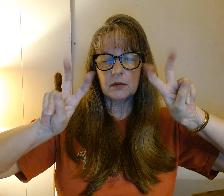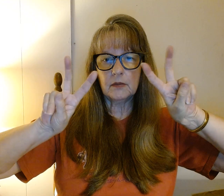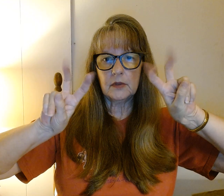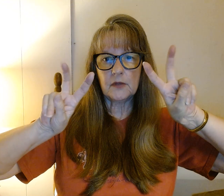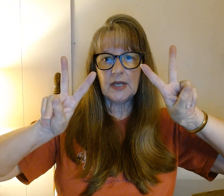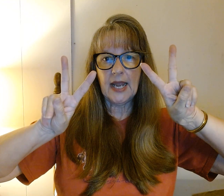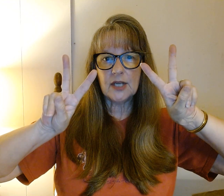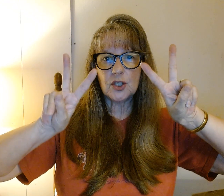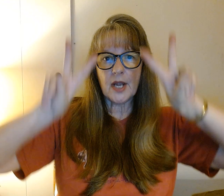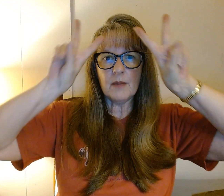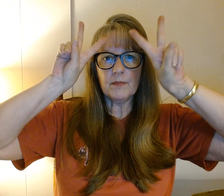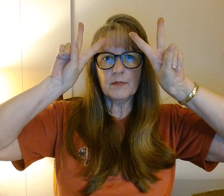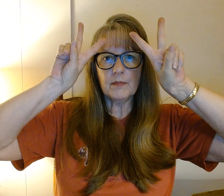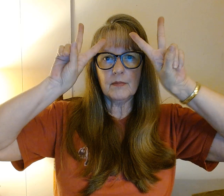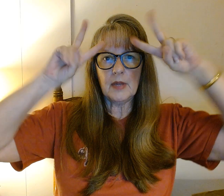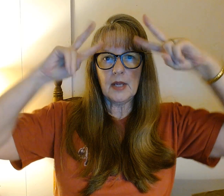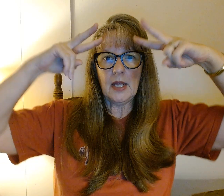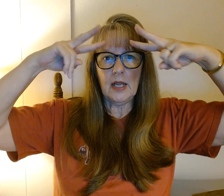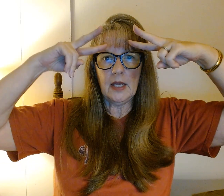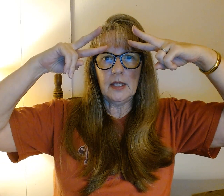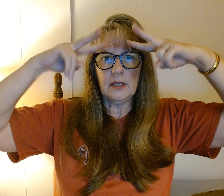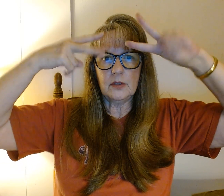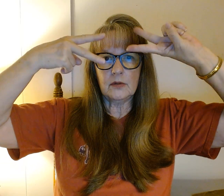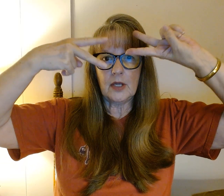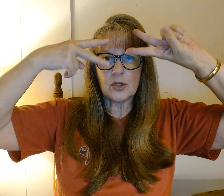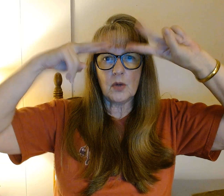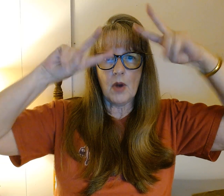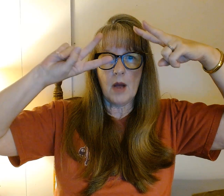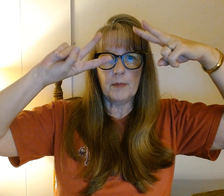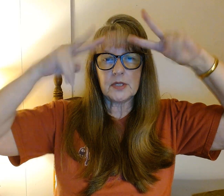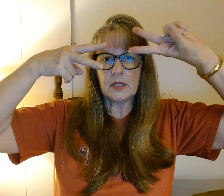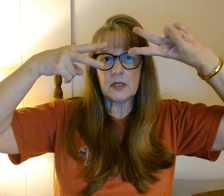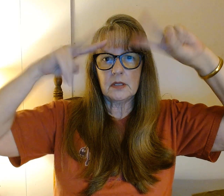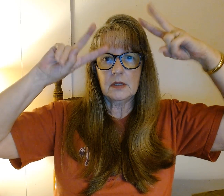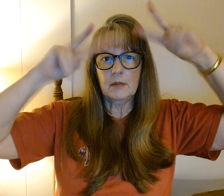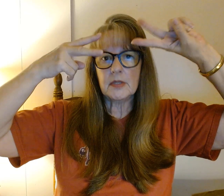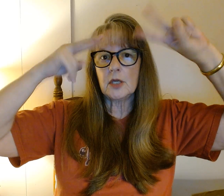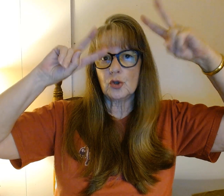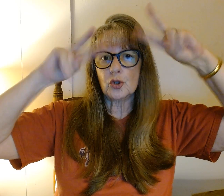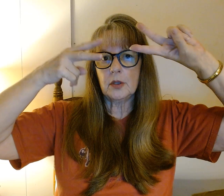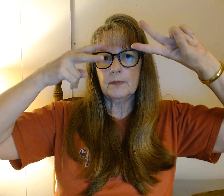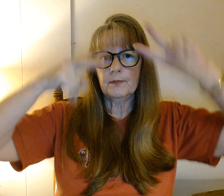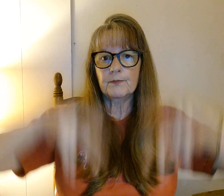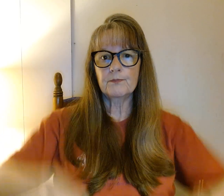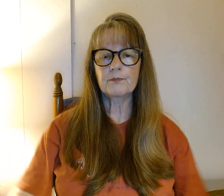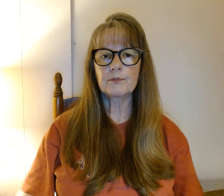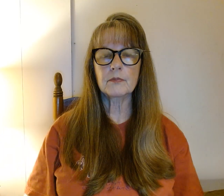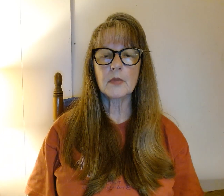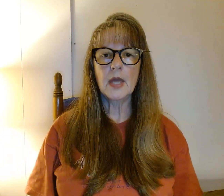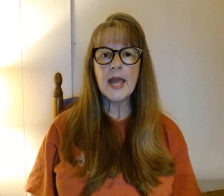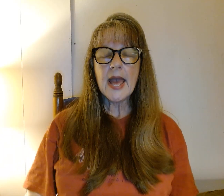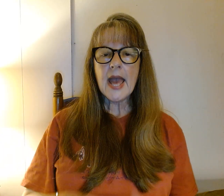It's a V hand shape, and they just go opposite, misunderstood. And the